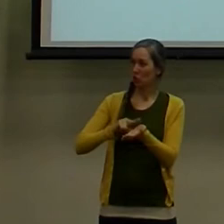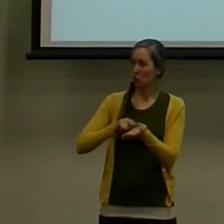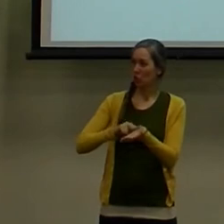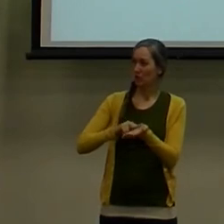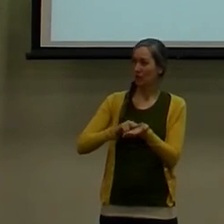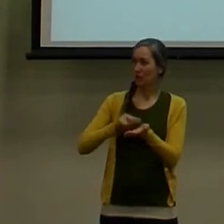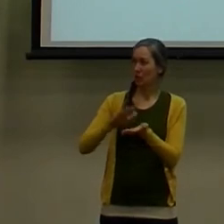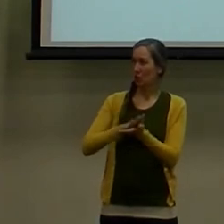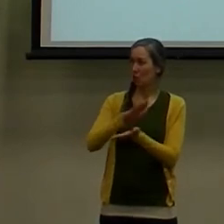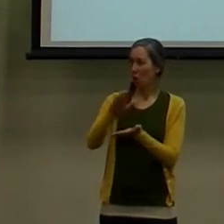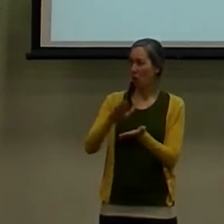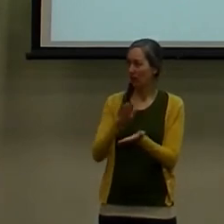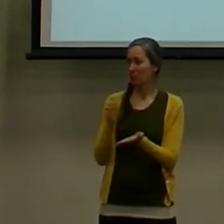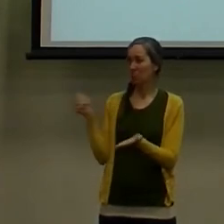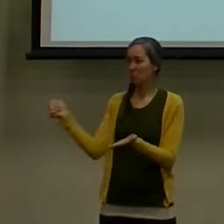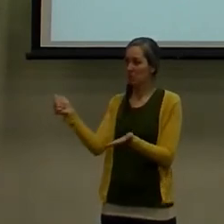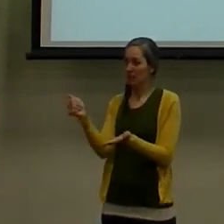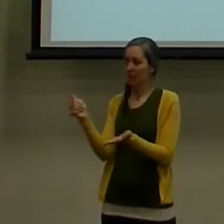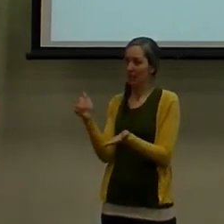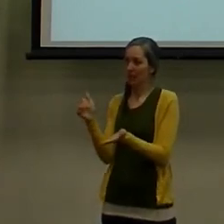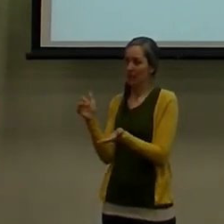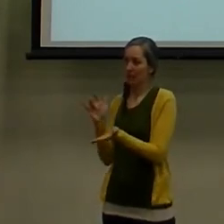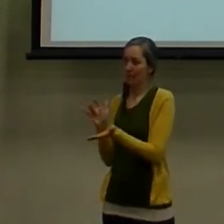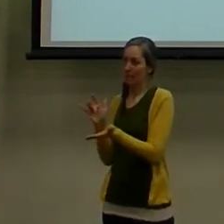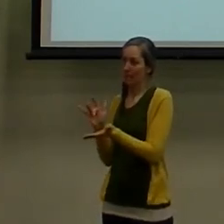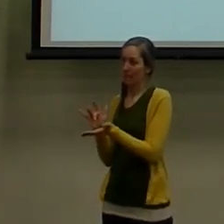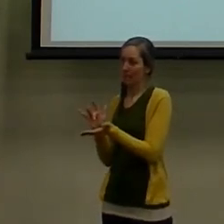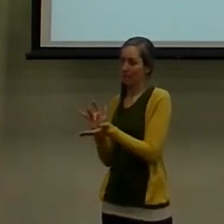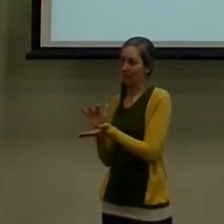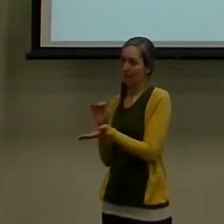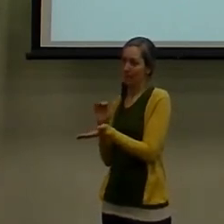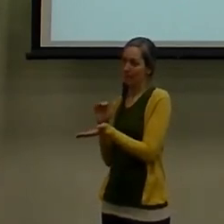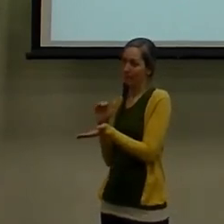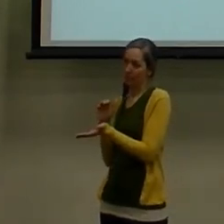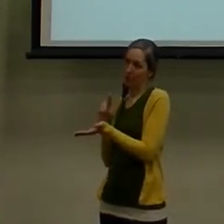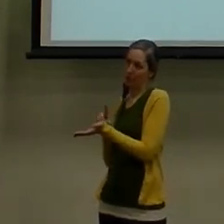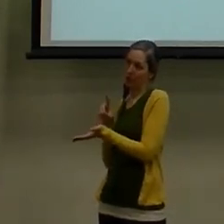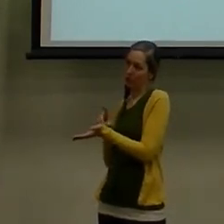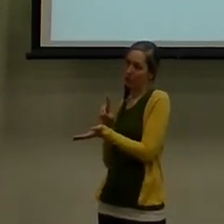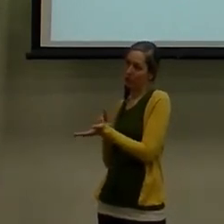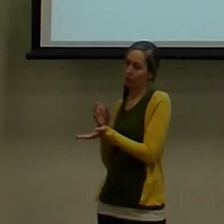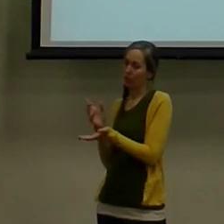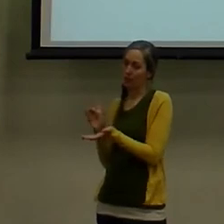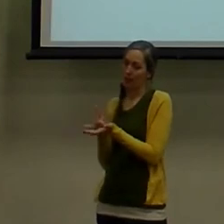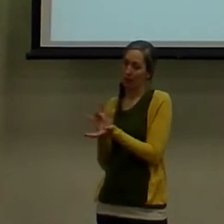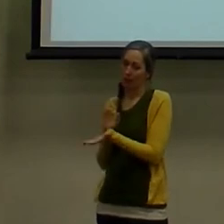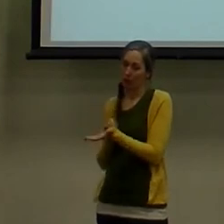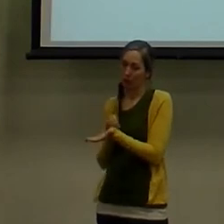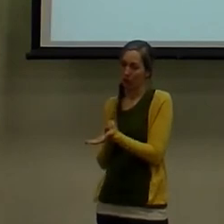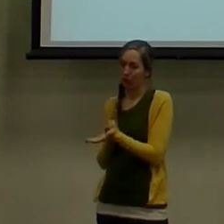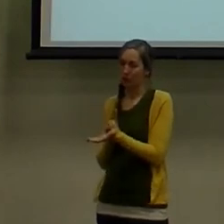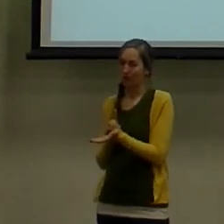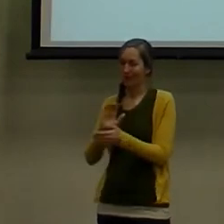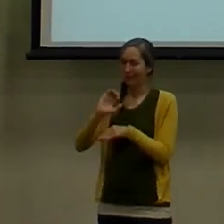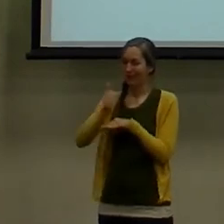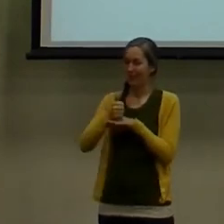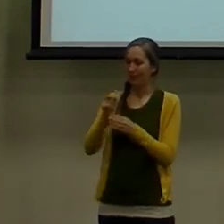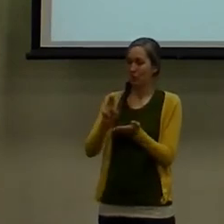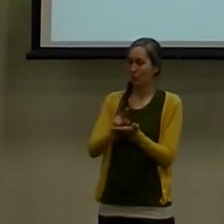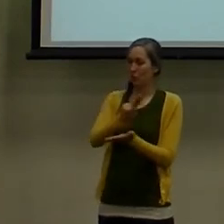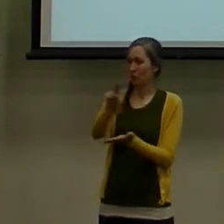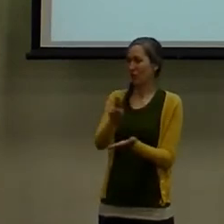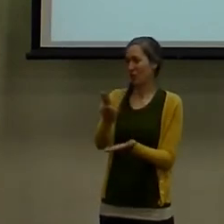doctors, they established Christian university in that part of Thailand